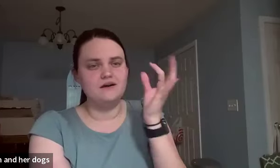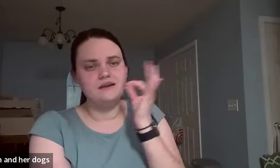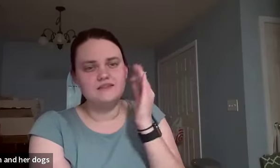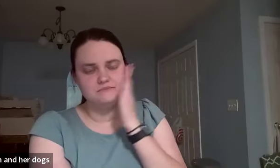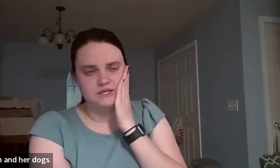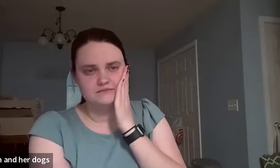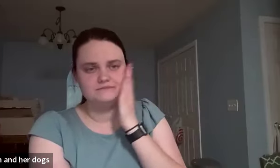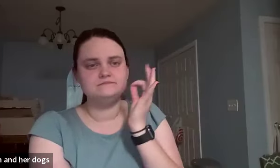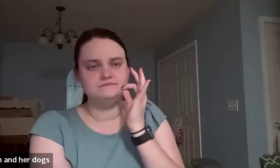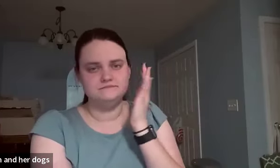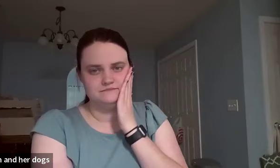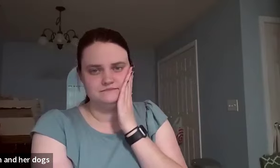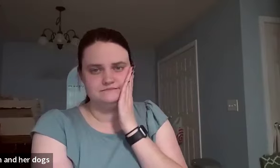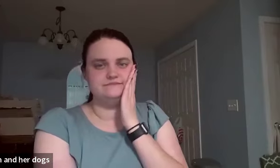bug and then bee.